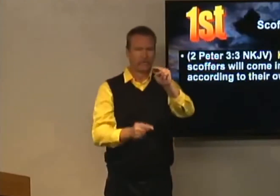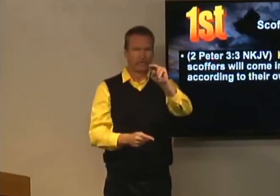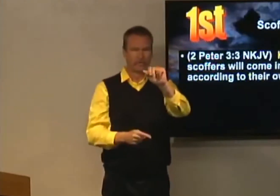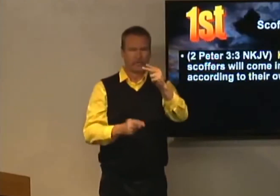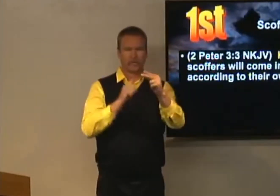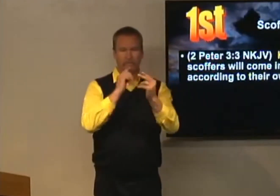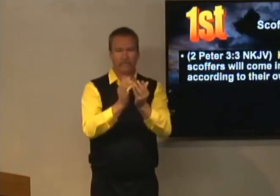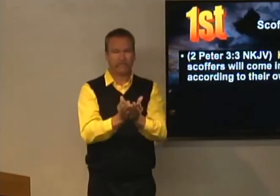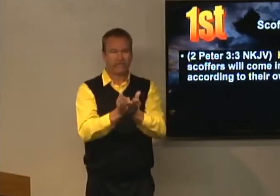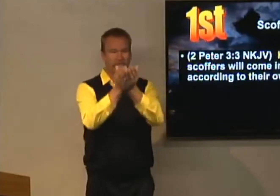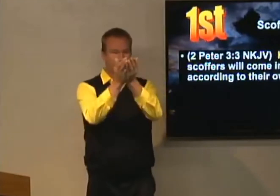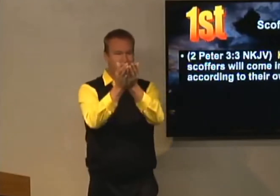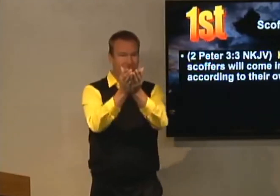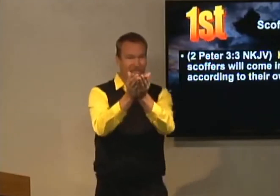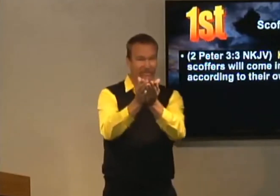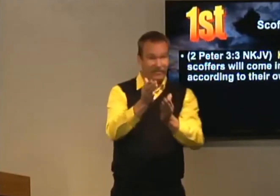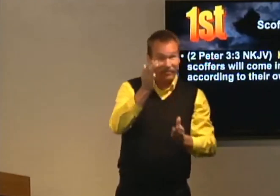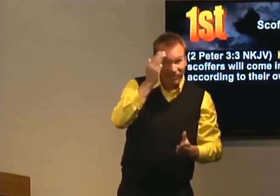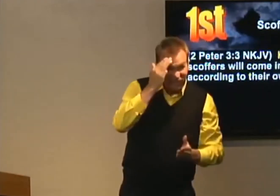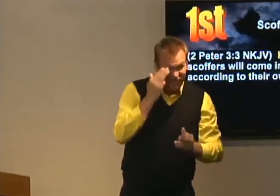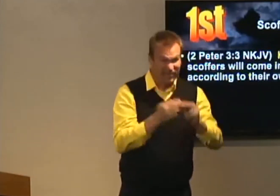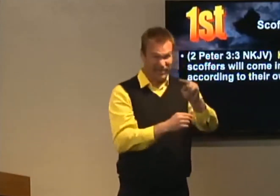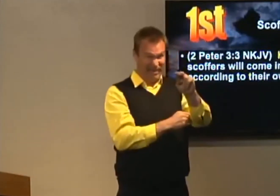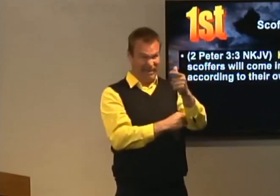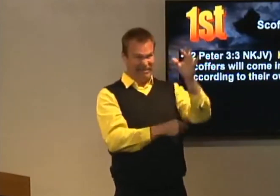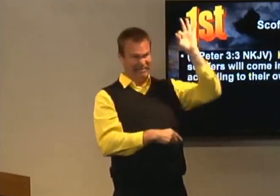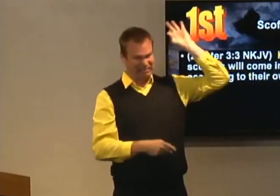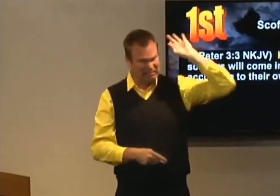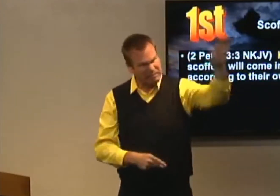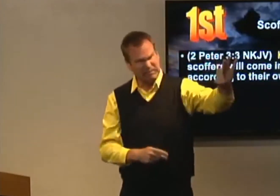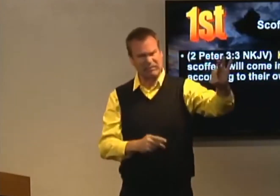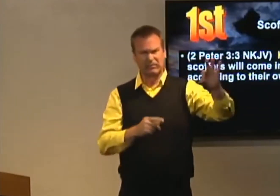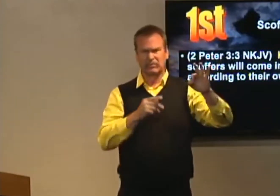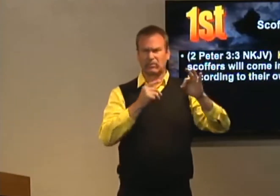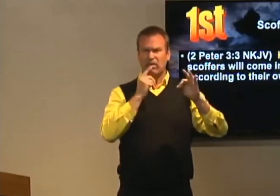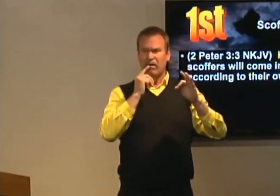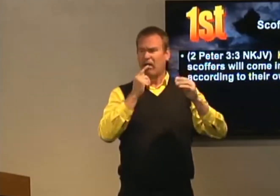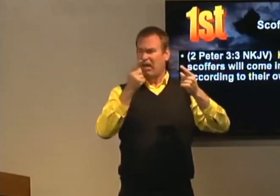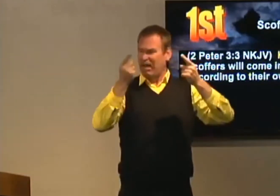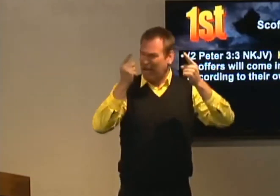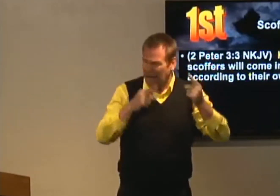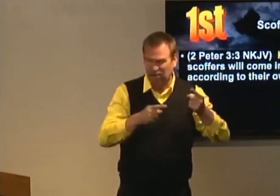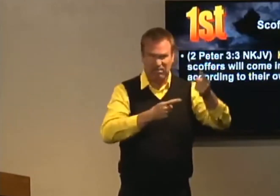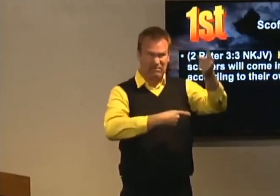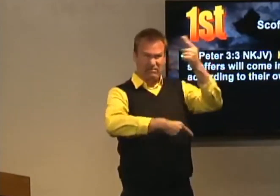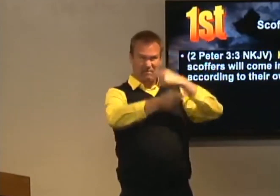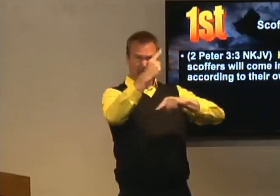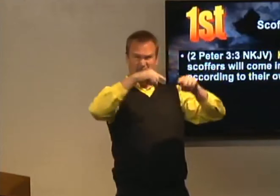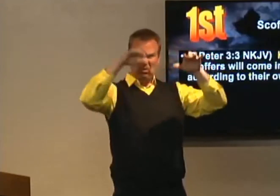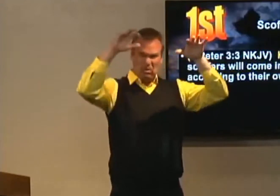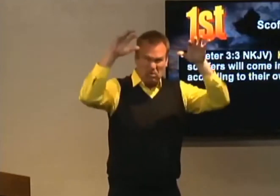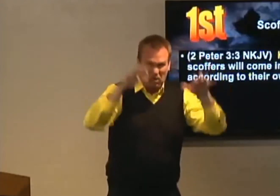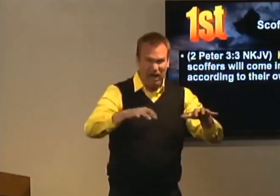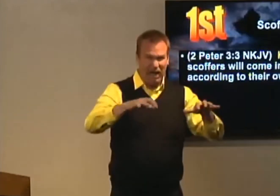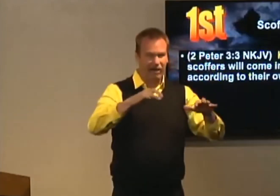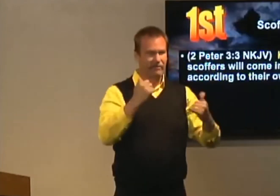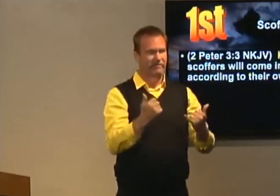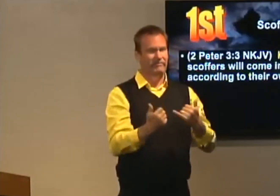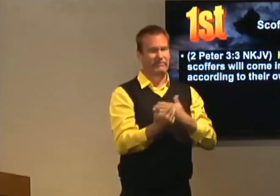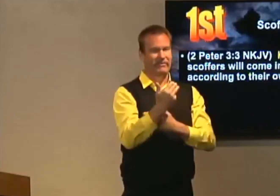example, Noah. When you think of Noah, remember he preached to the people, told them what was going to happen, that there would